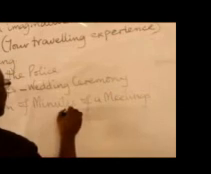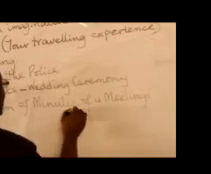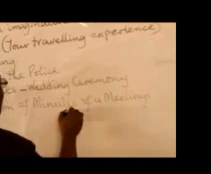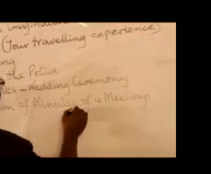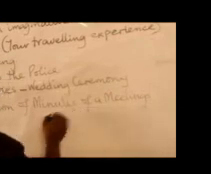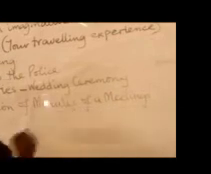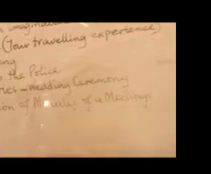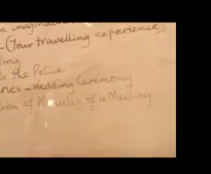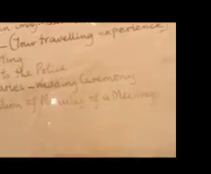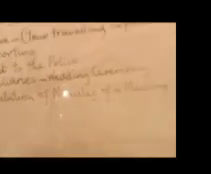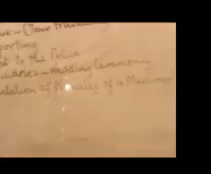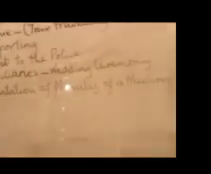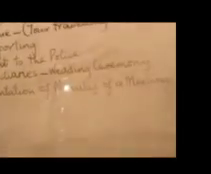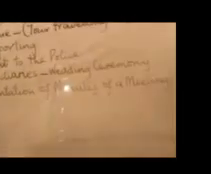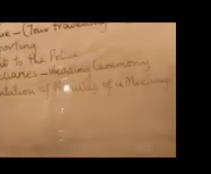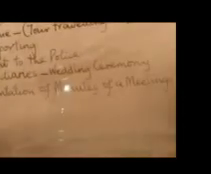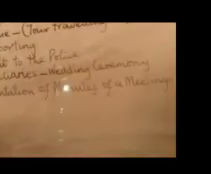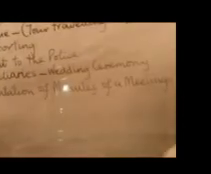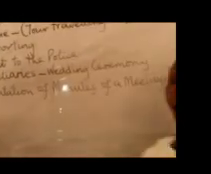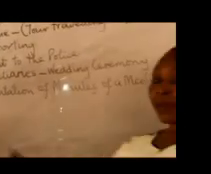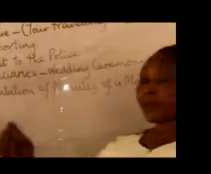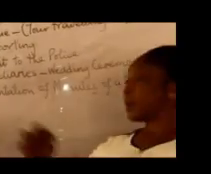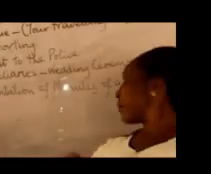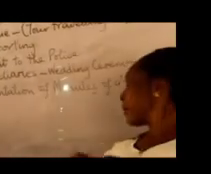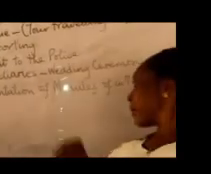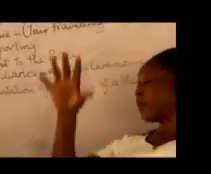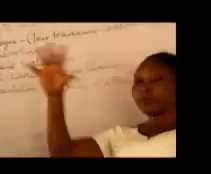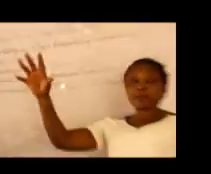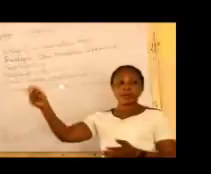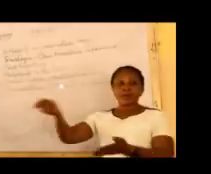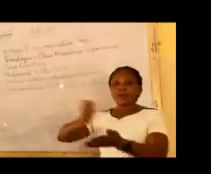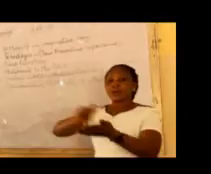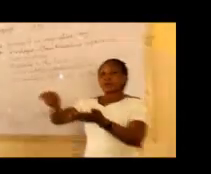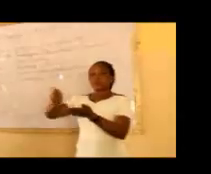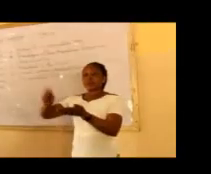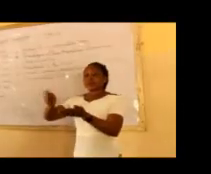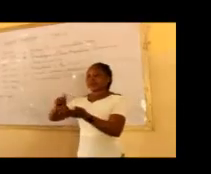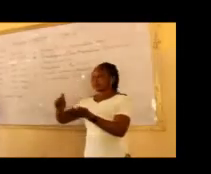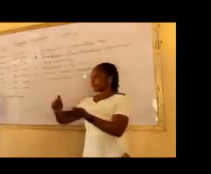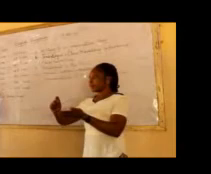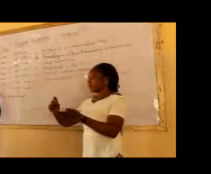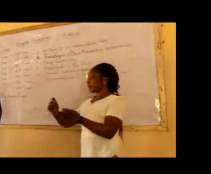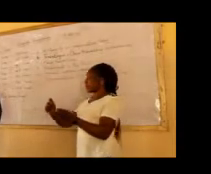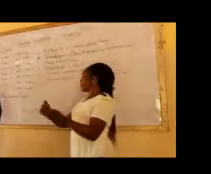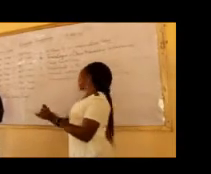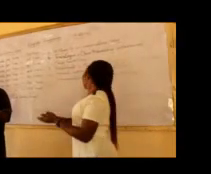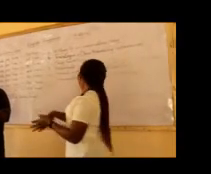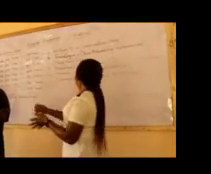Mind you, this S is mandatory, it must be there.